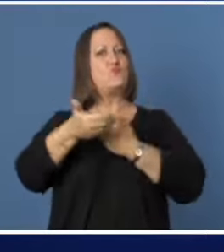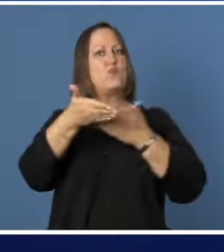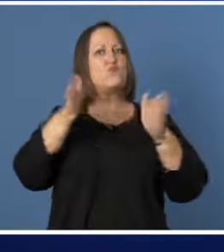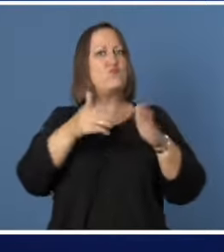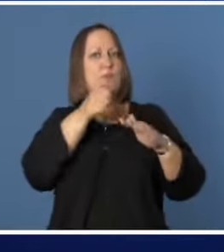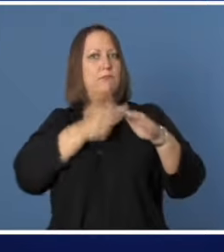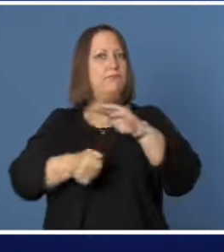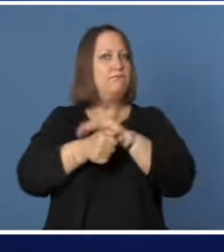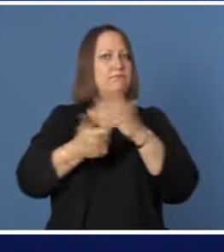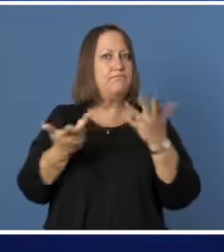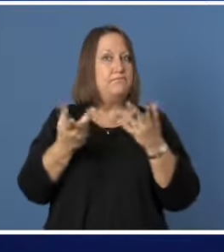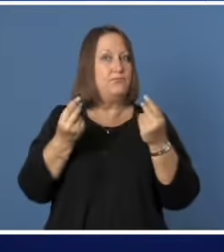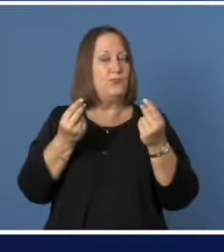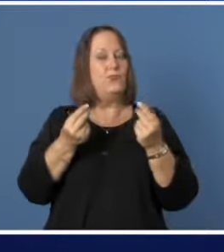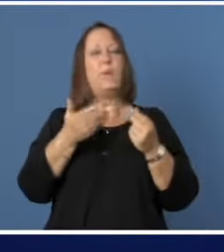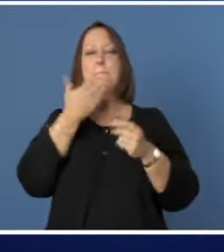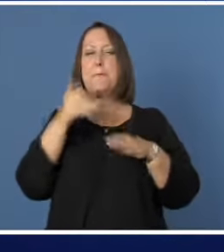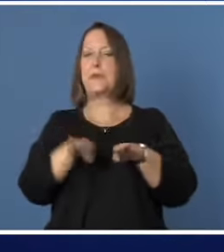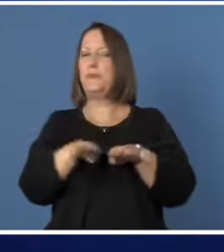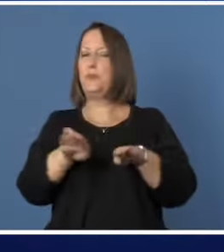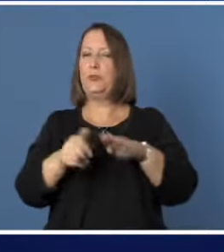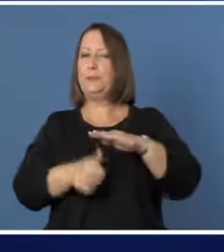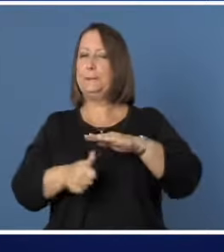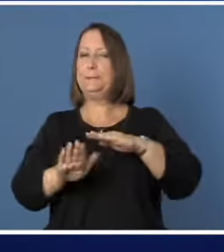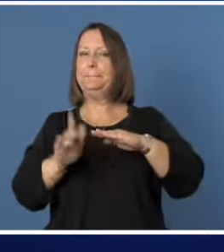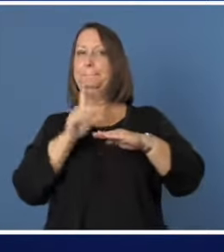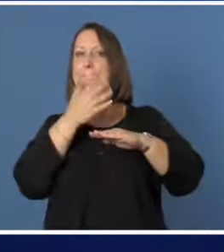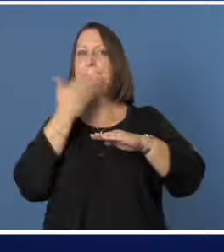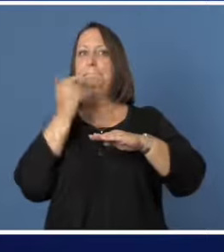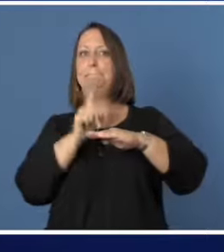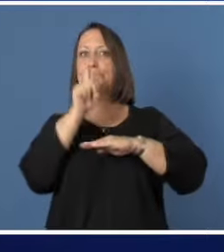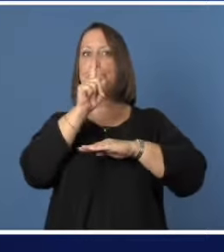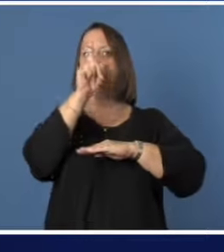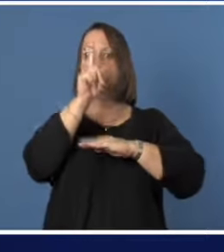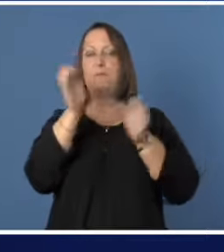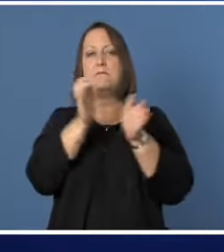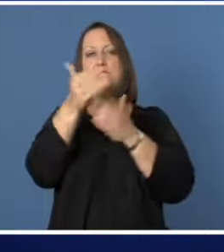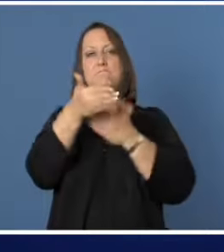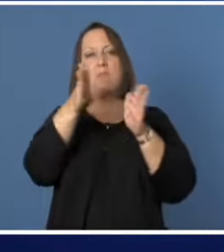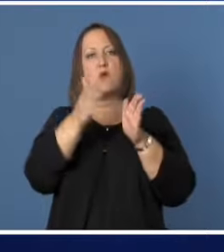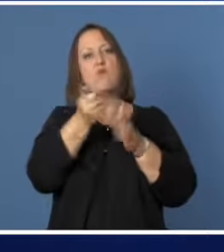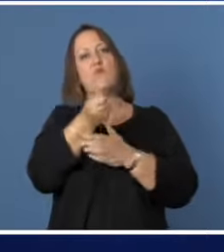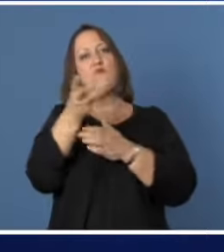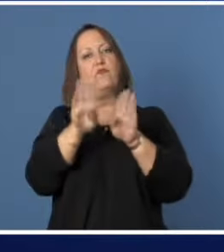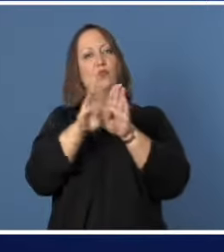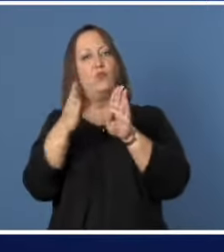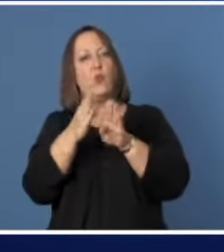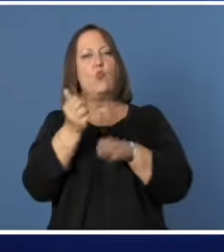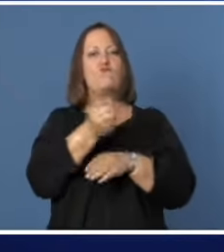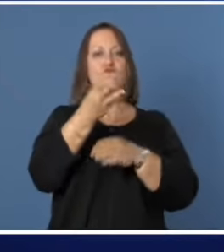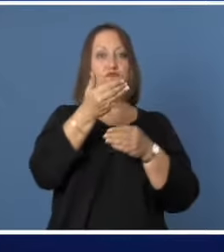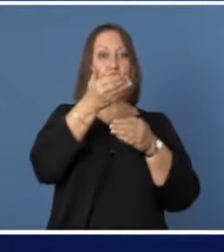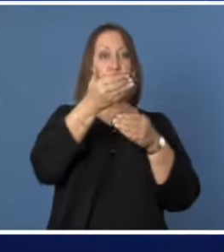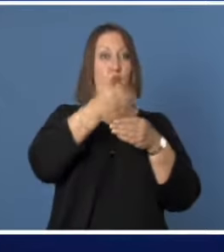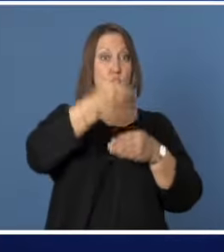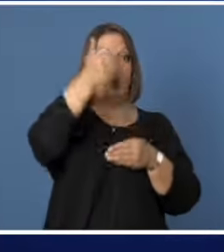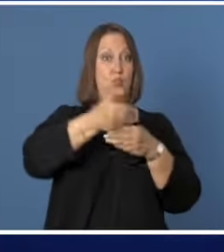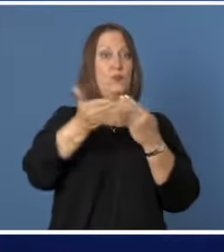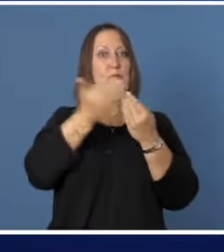Choose an internal room to shelter, preferably one without windows and on the highest